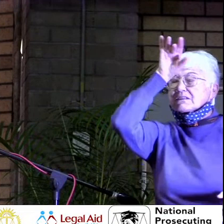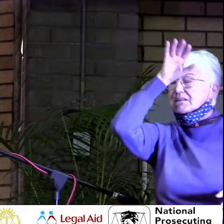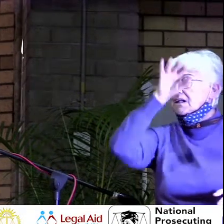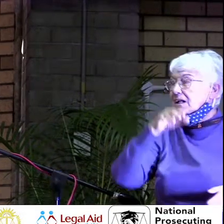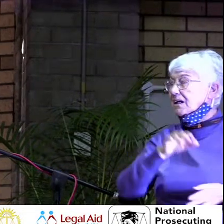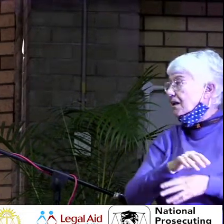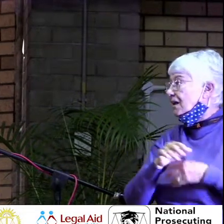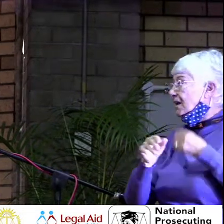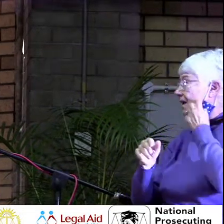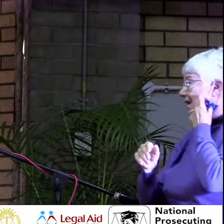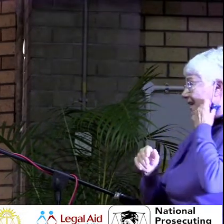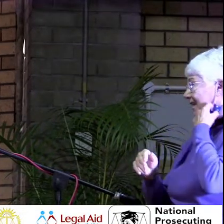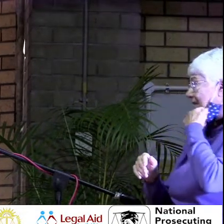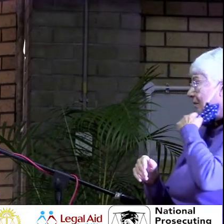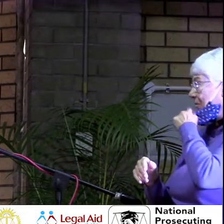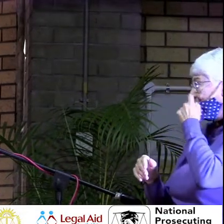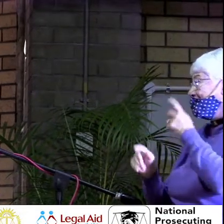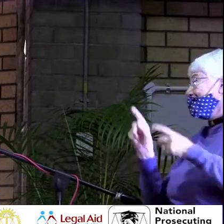Molweni nonke.